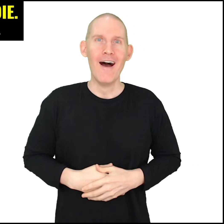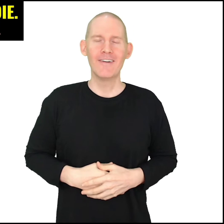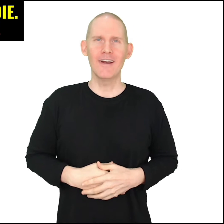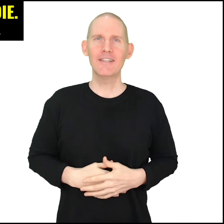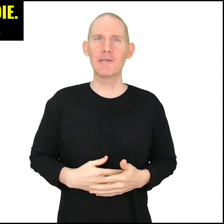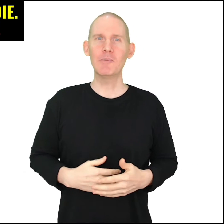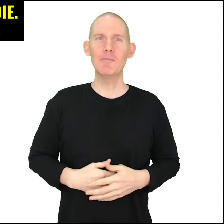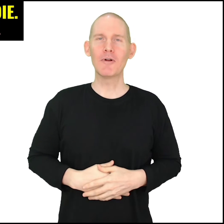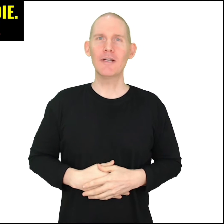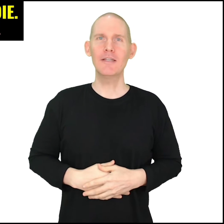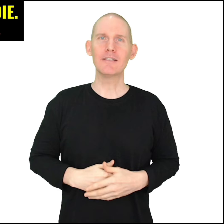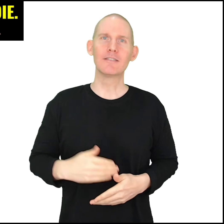Right? It's going to be more like this.